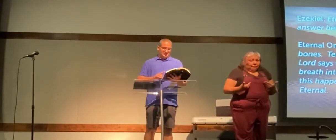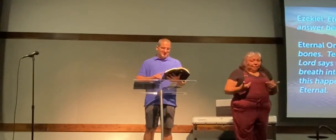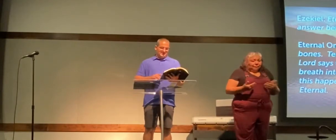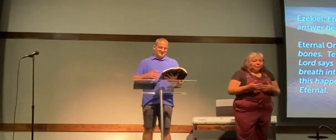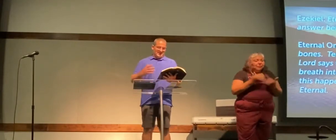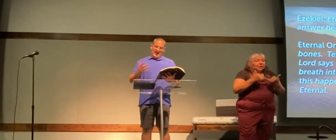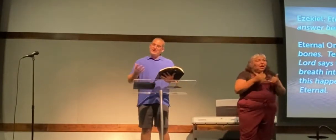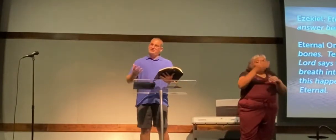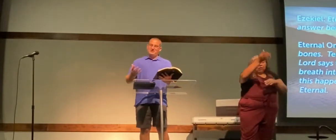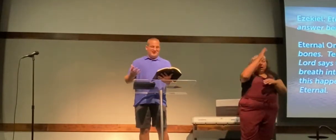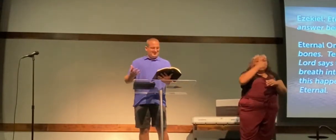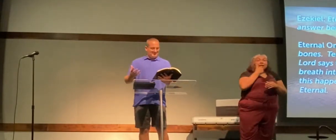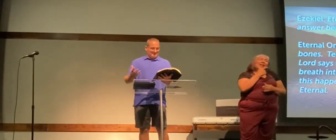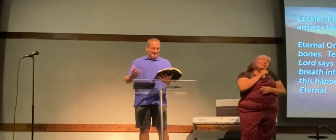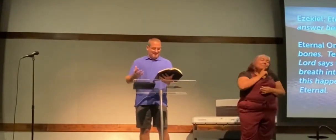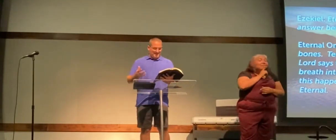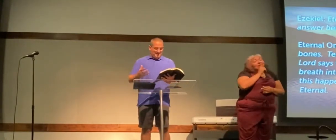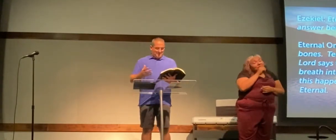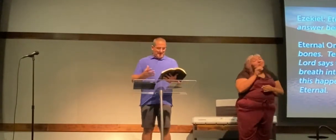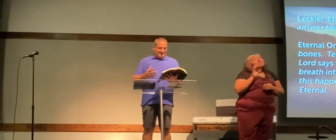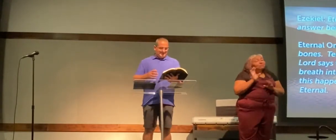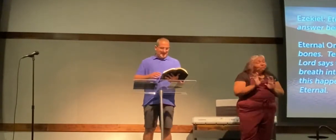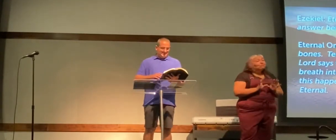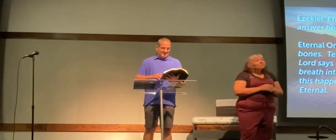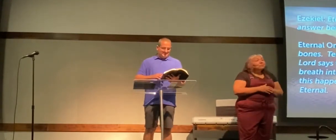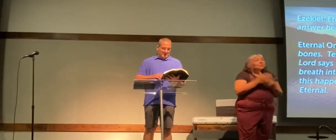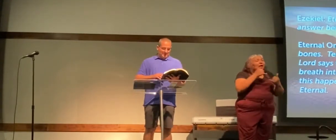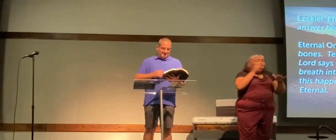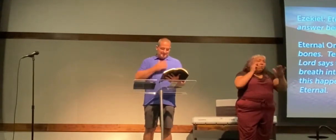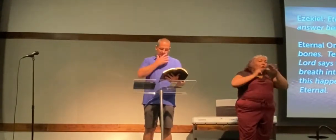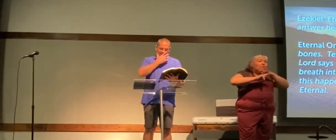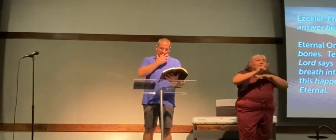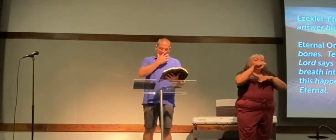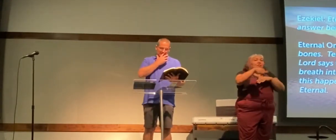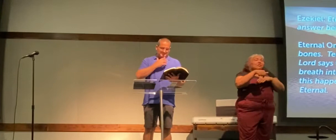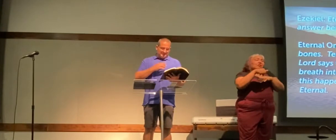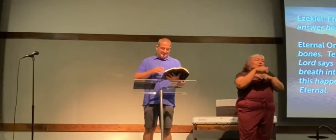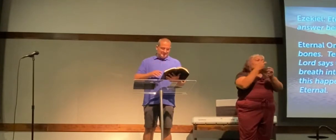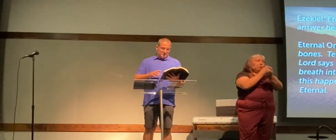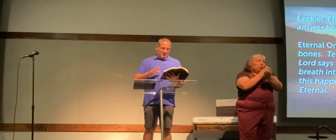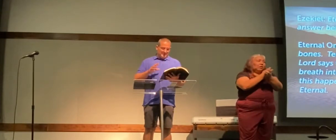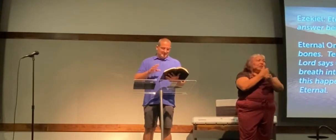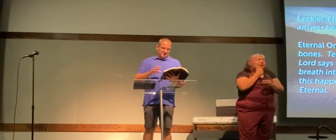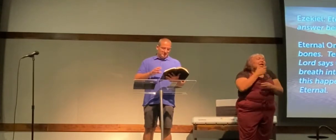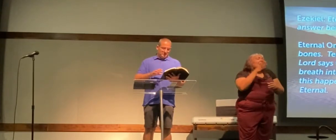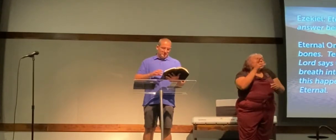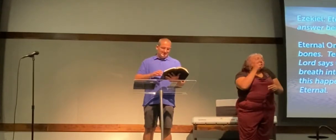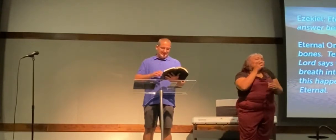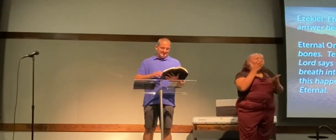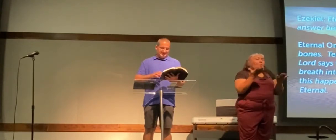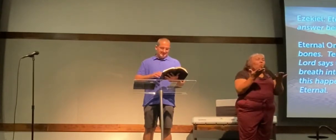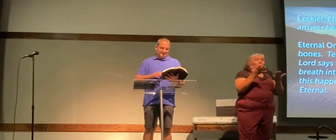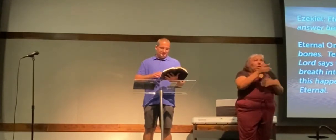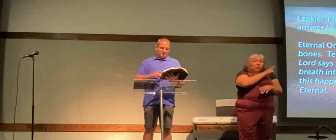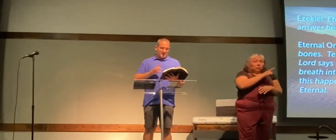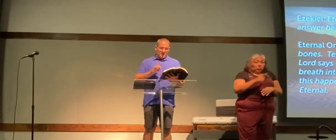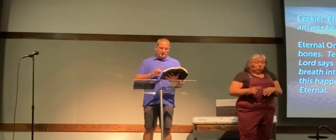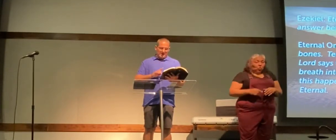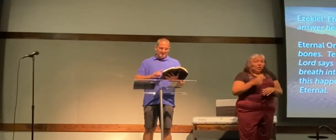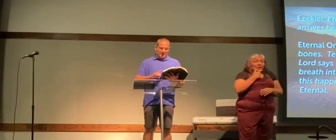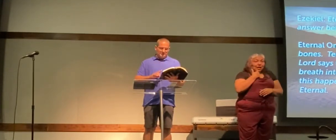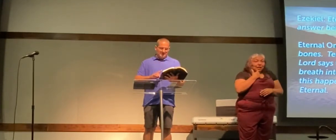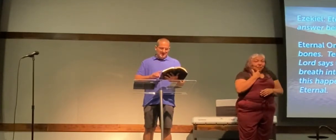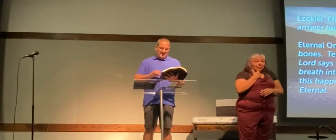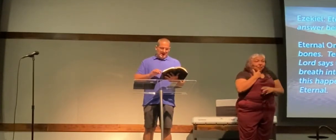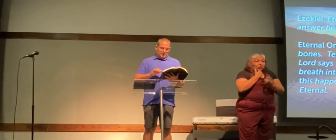the Eternal One says, actually I do. Prophesy to these bones. Tell them to listen to what the Eternal Lord says to them.